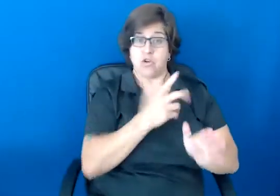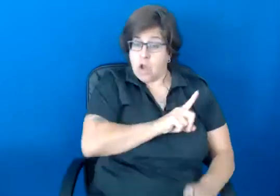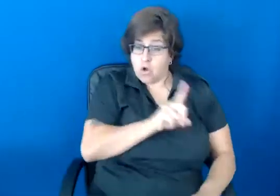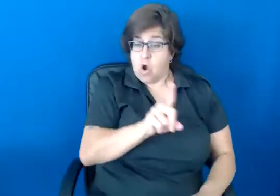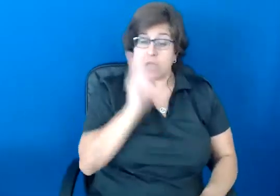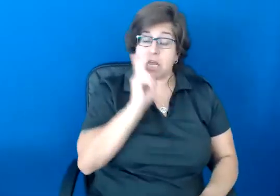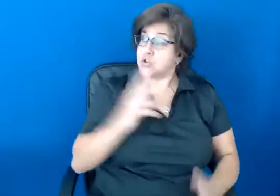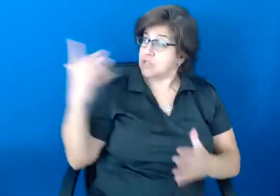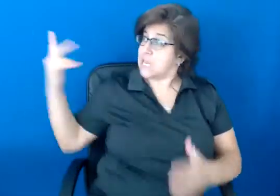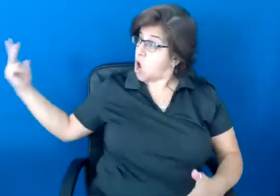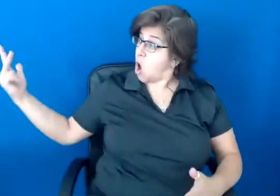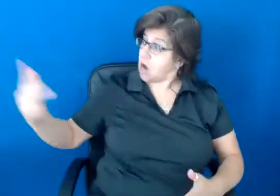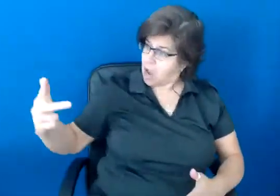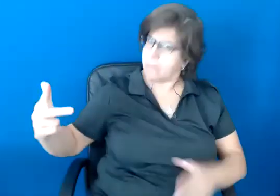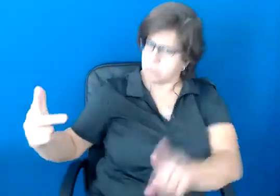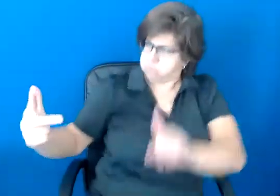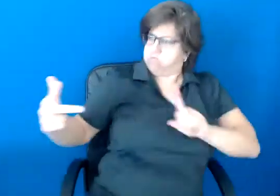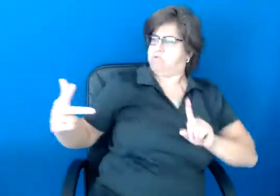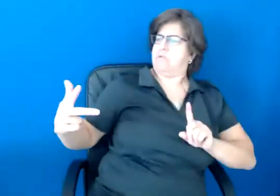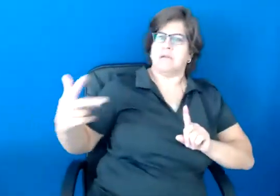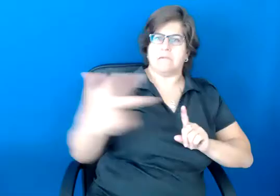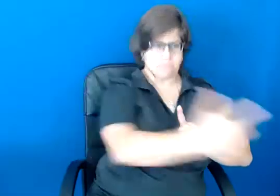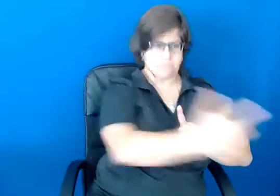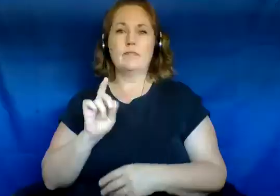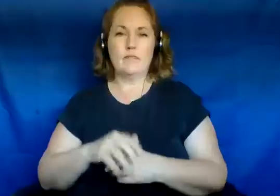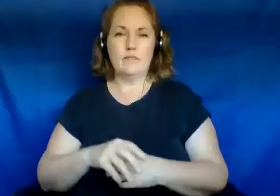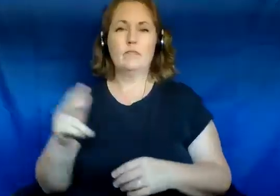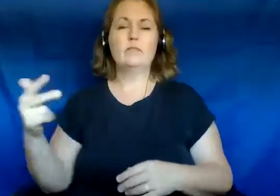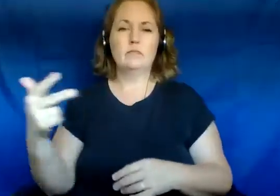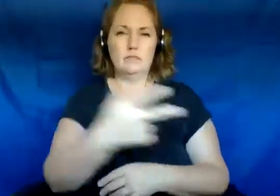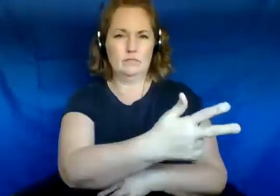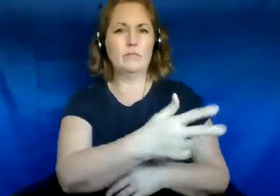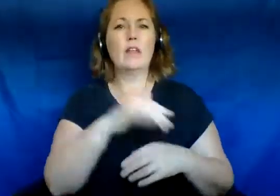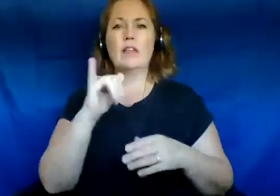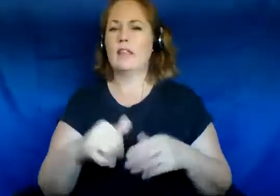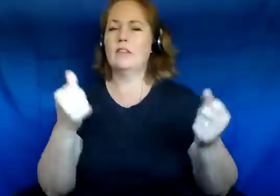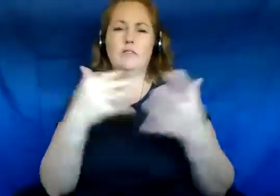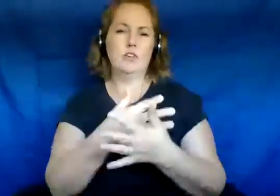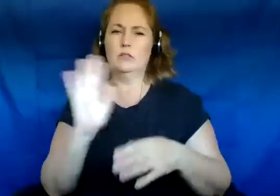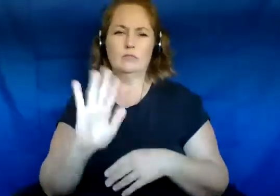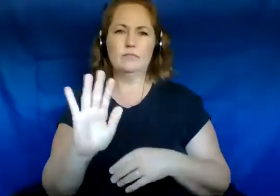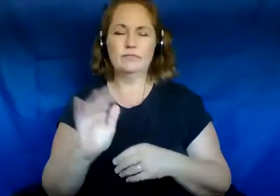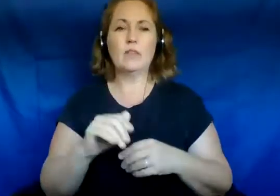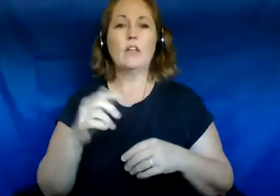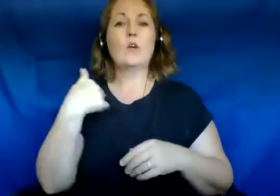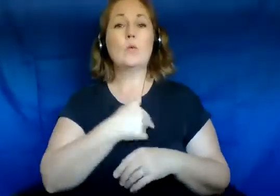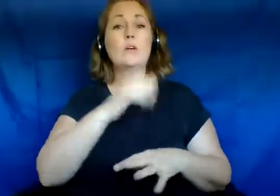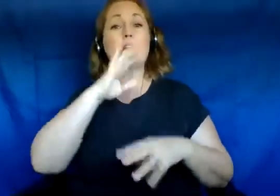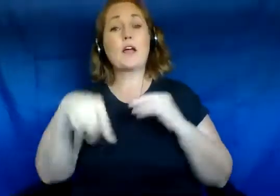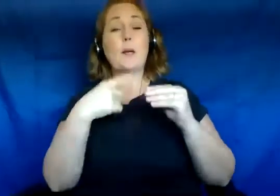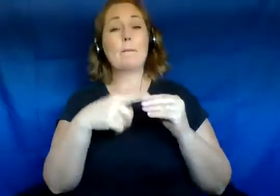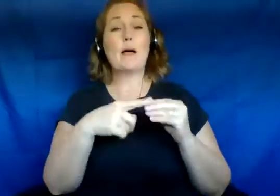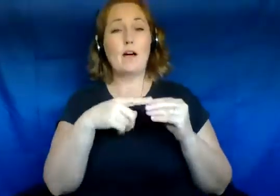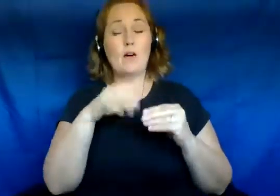curb. That kind of thing is not what we're talking about. We're talking about